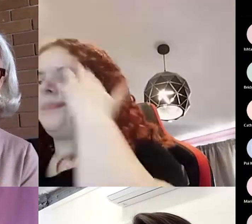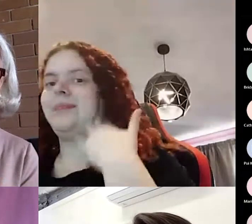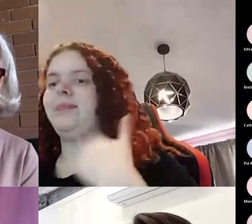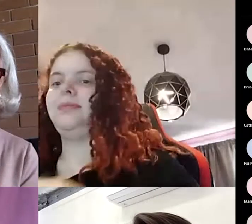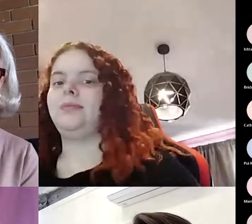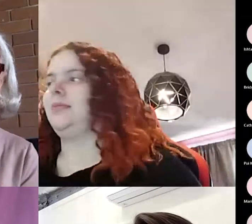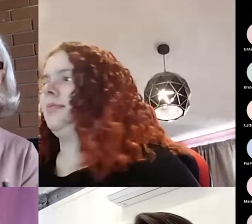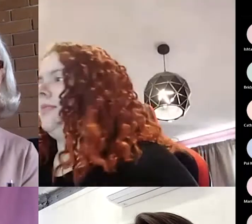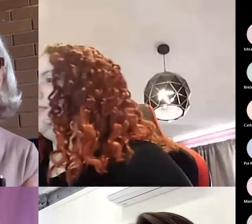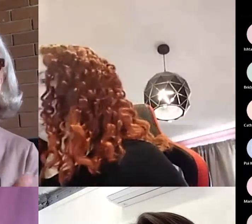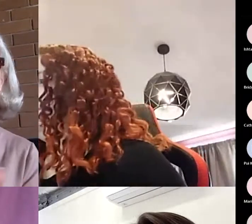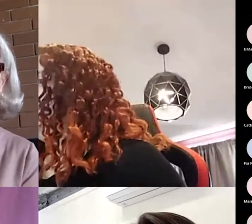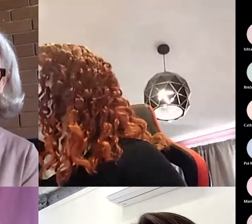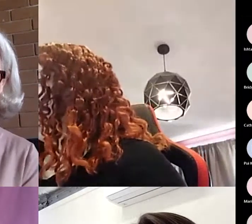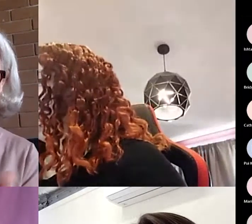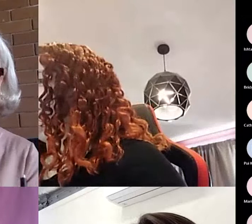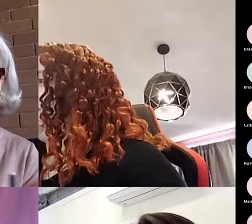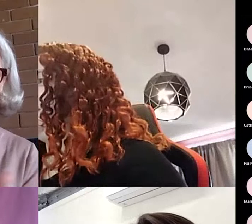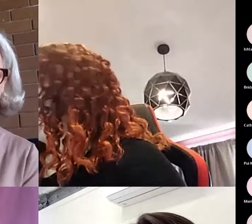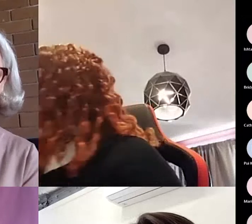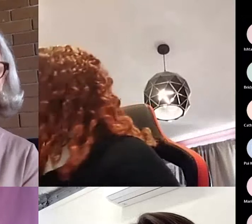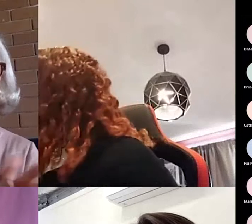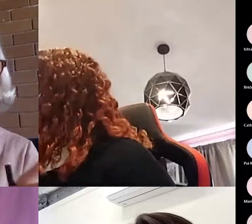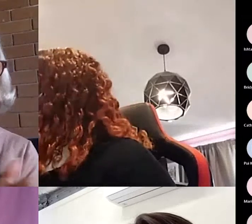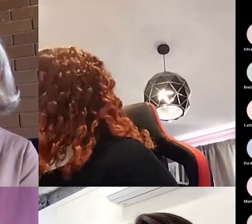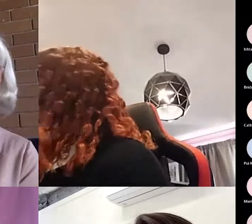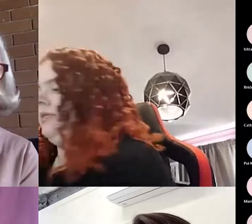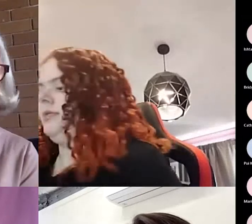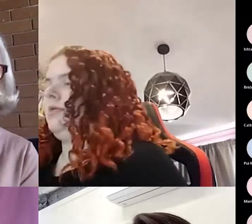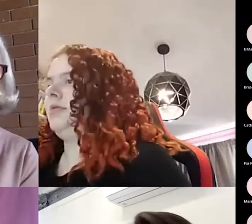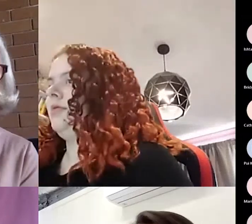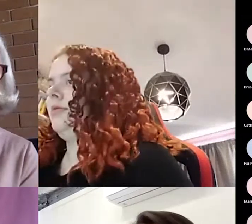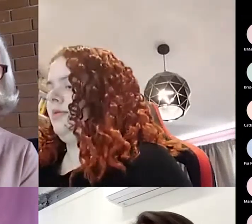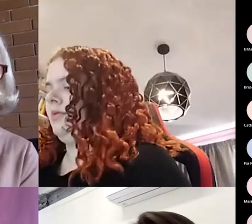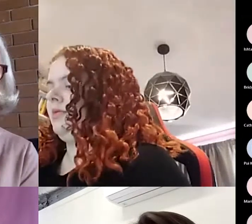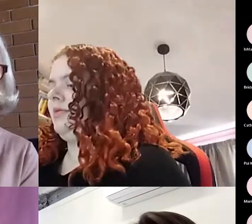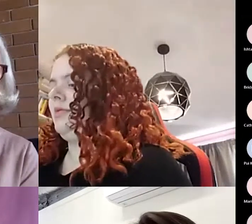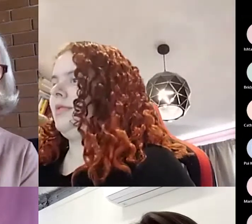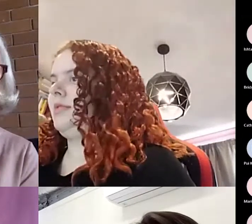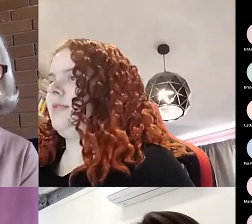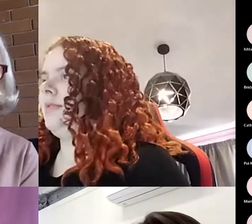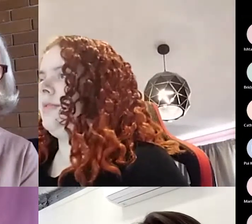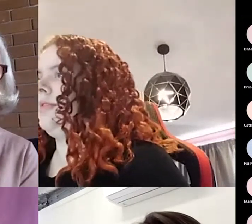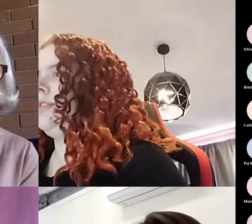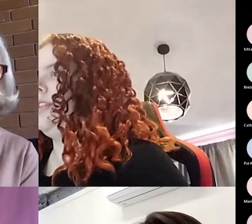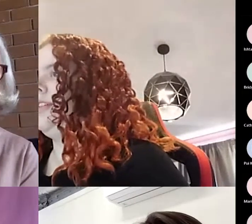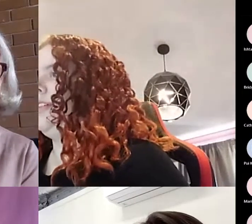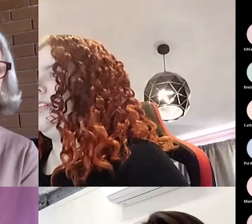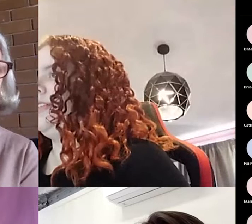Someone speaking Auslan, truly speaking Auslan to you, they cannot use their voice. So that's always a good marker. If someone says, I'm using Auslan, and they're speaking